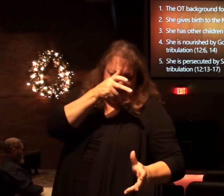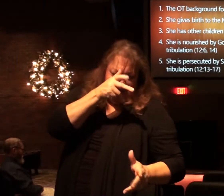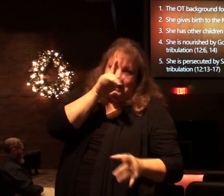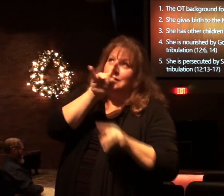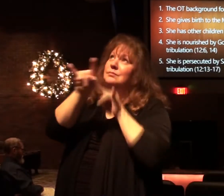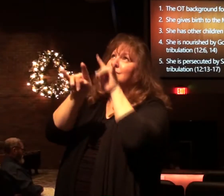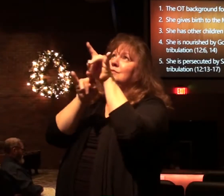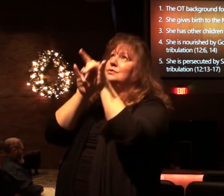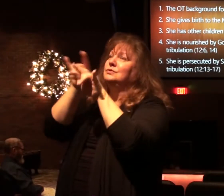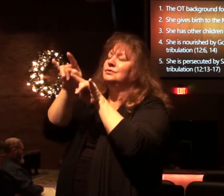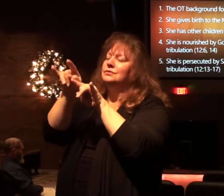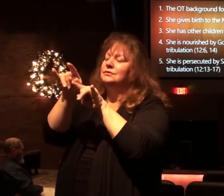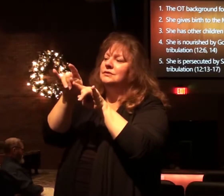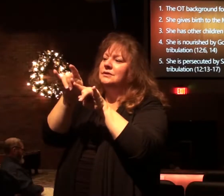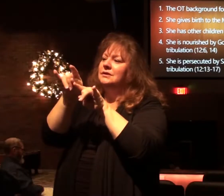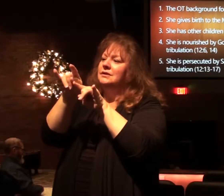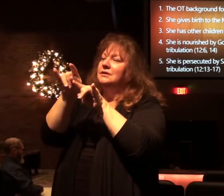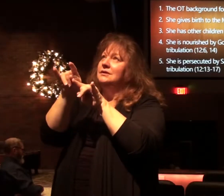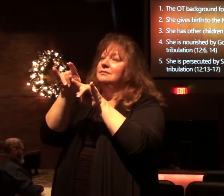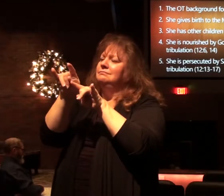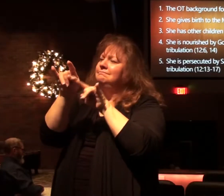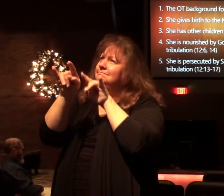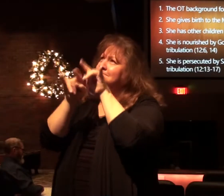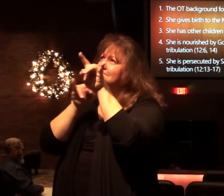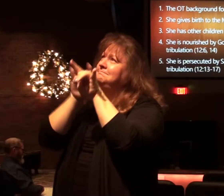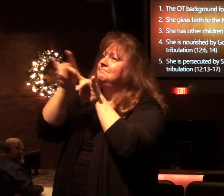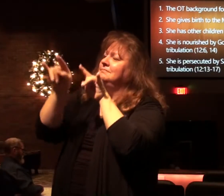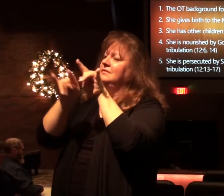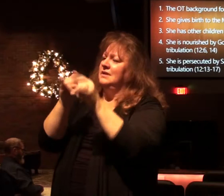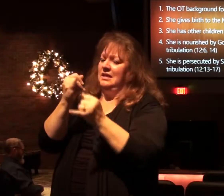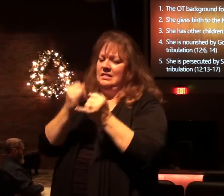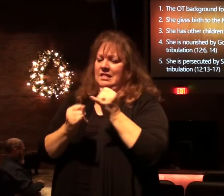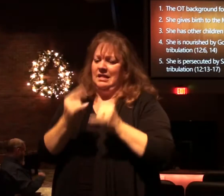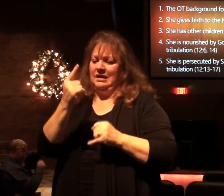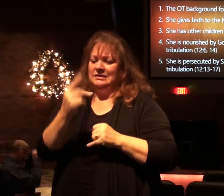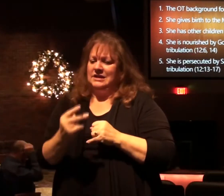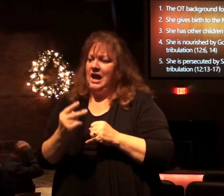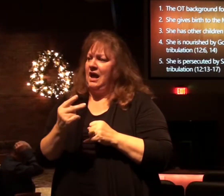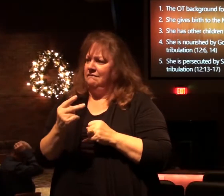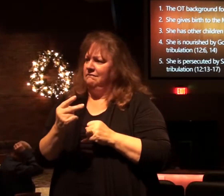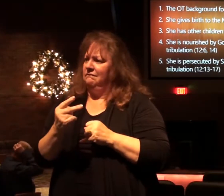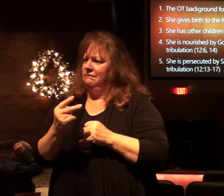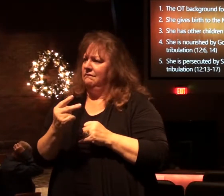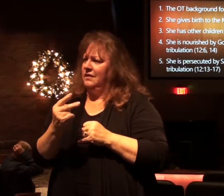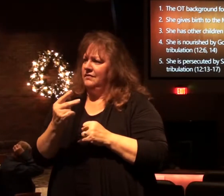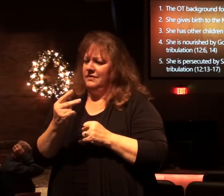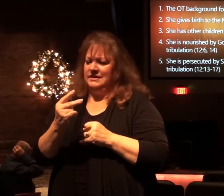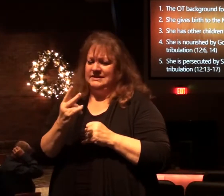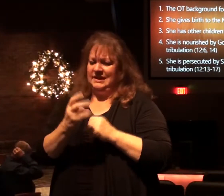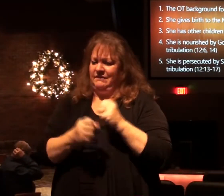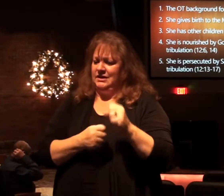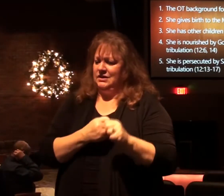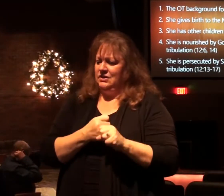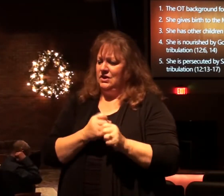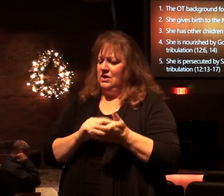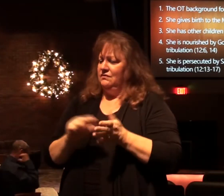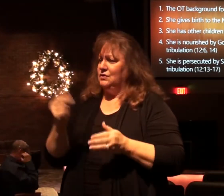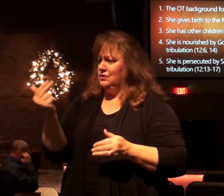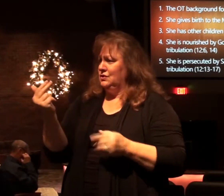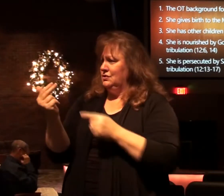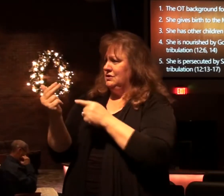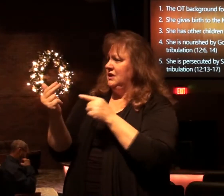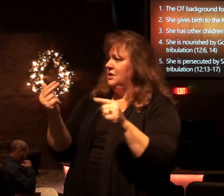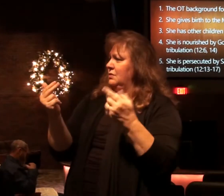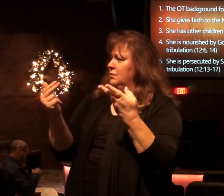you, Sally. She's persecuted by Satan during the last half of the tribulation. And that's in verses 13